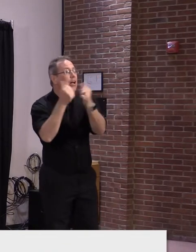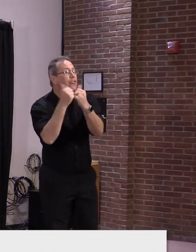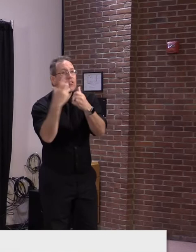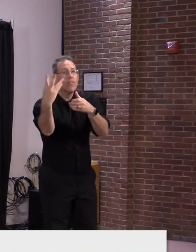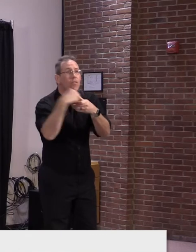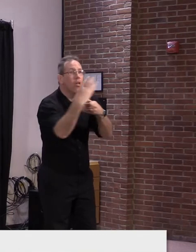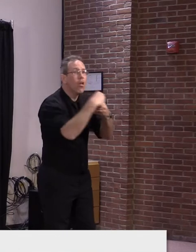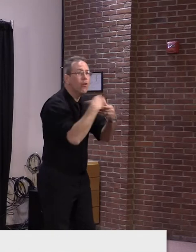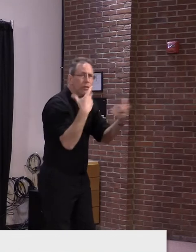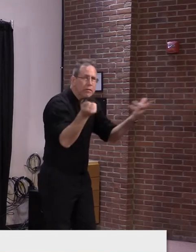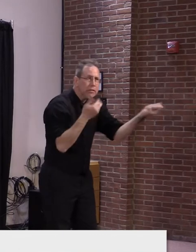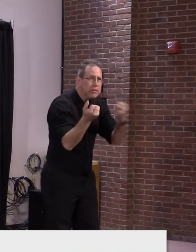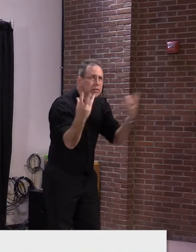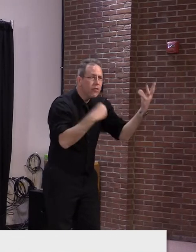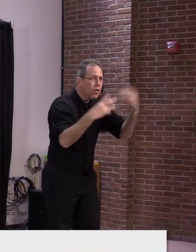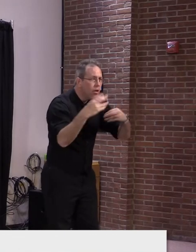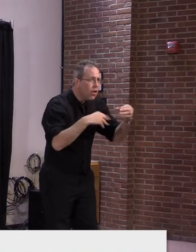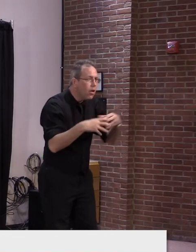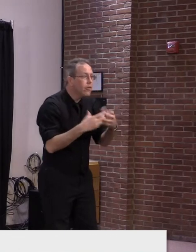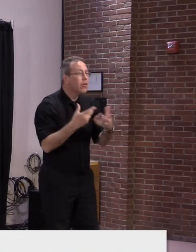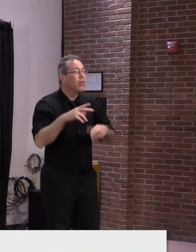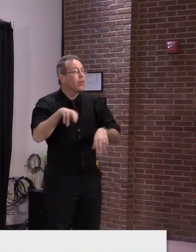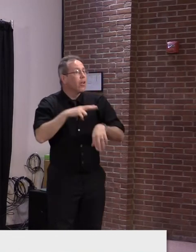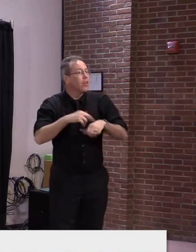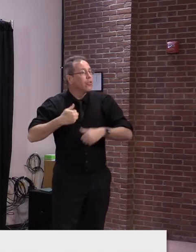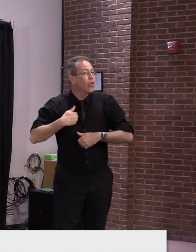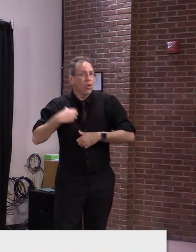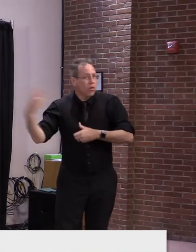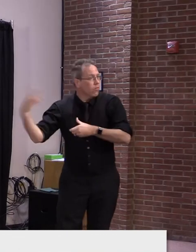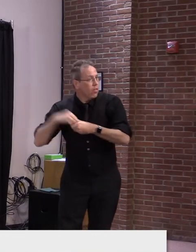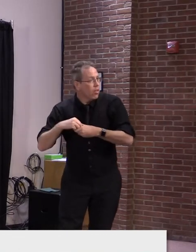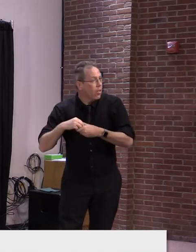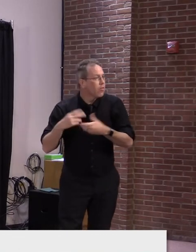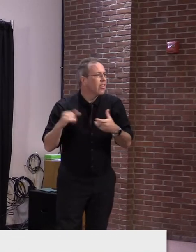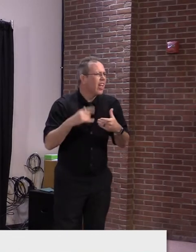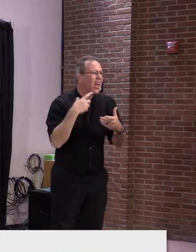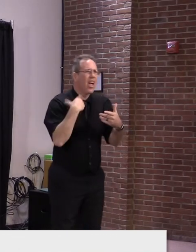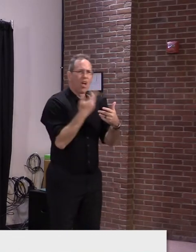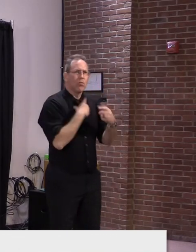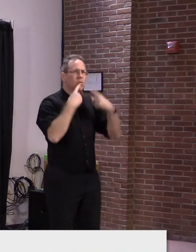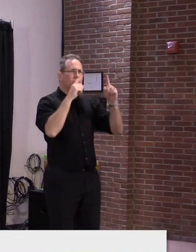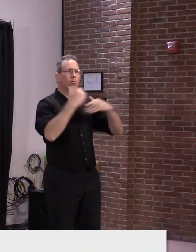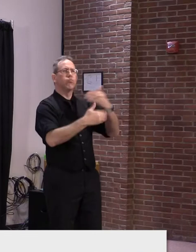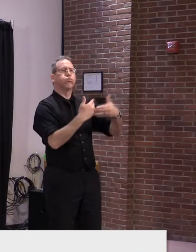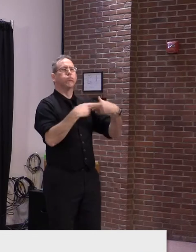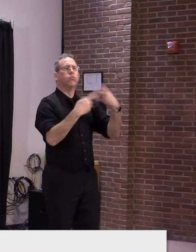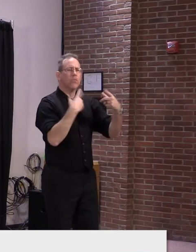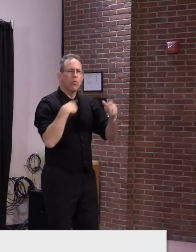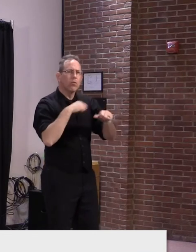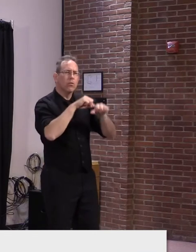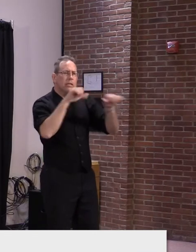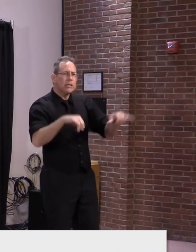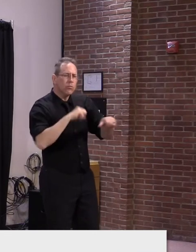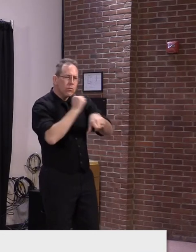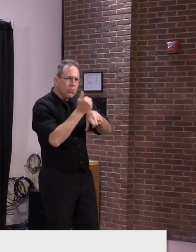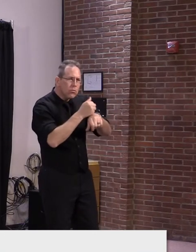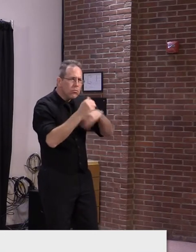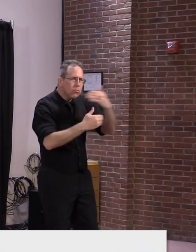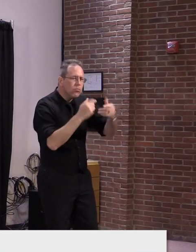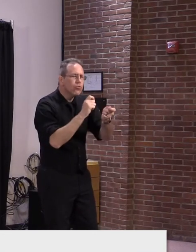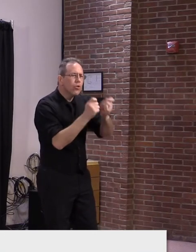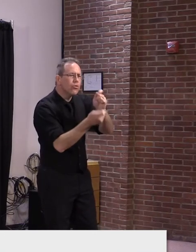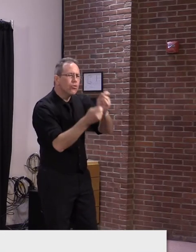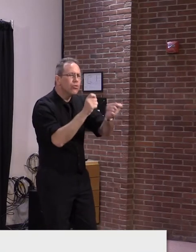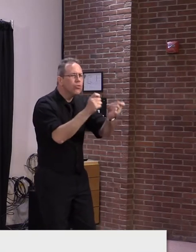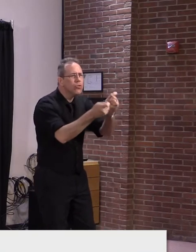Guard or all the people involved. I mean, that was part of our success, and I don't think they get enough credit in some